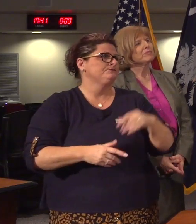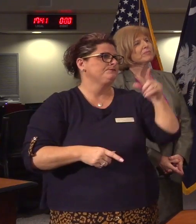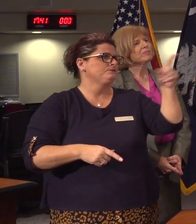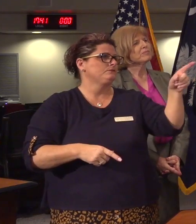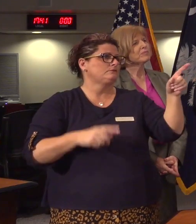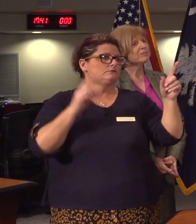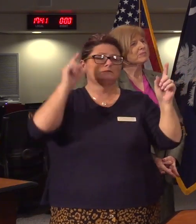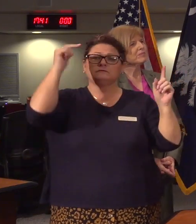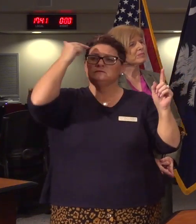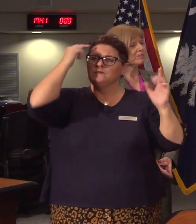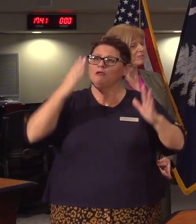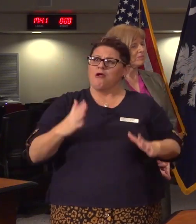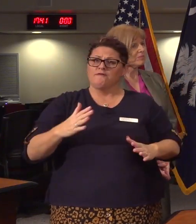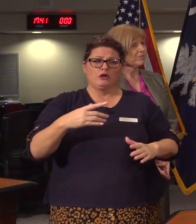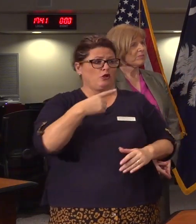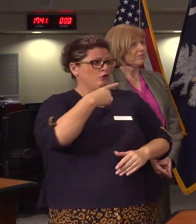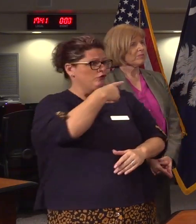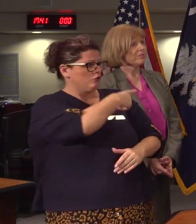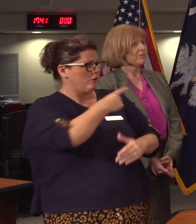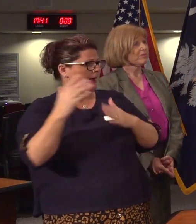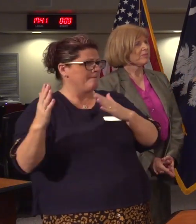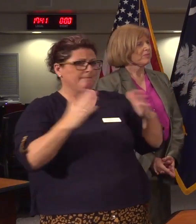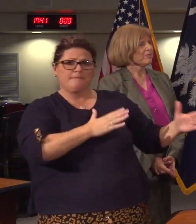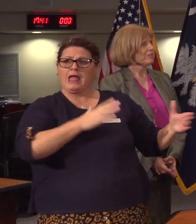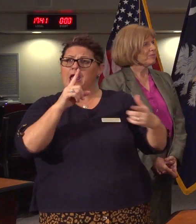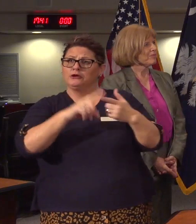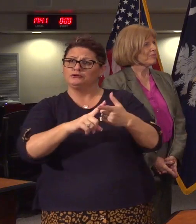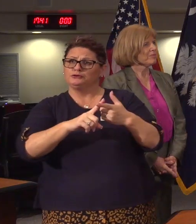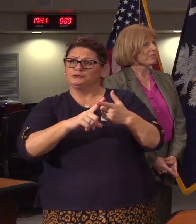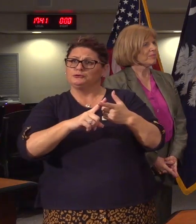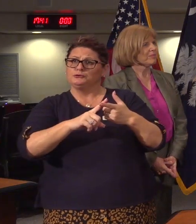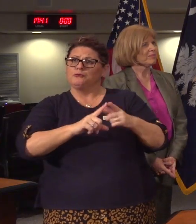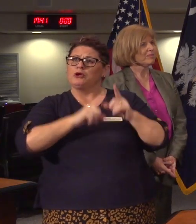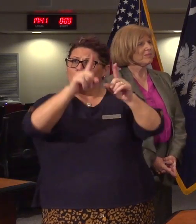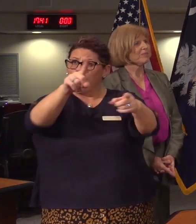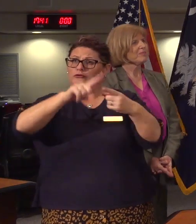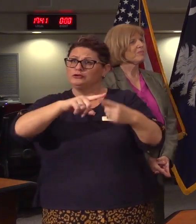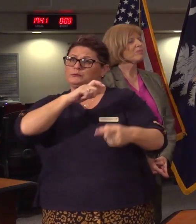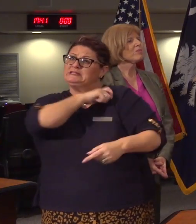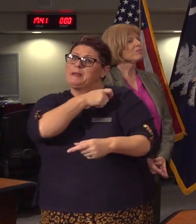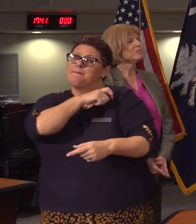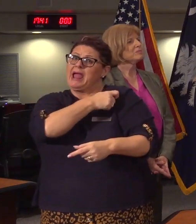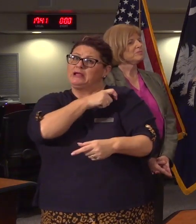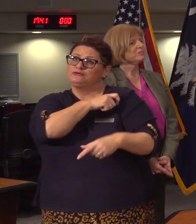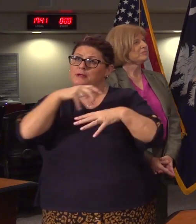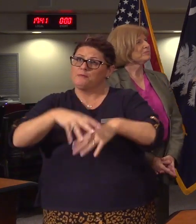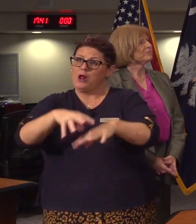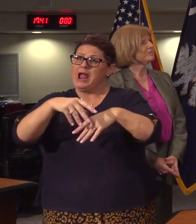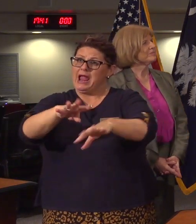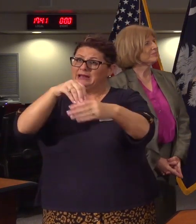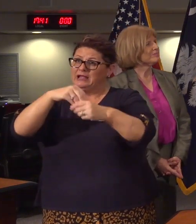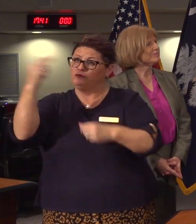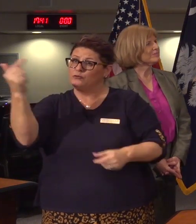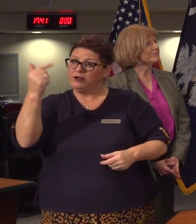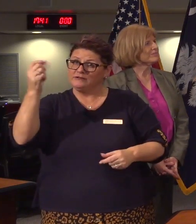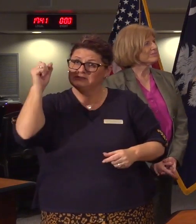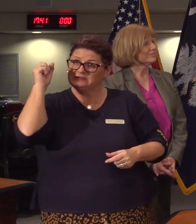Governor, there's a report that you're going to a parade tomorrow in Greenville for St. Patrick's celebration. Are you still planning to go and attend